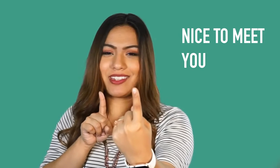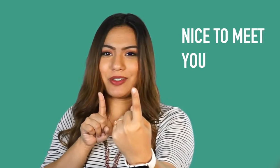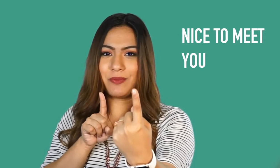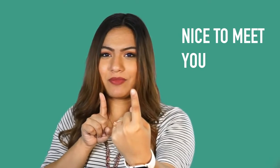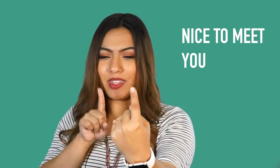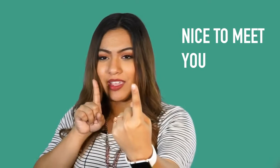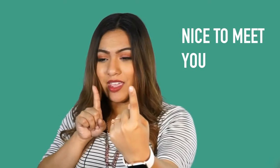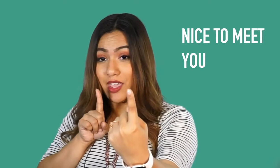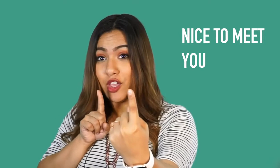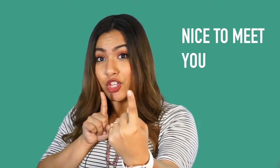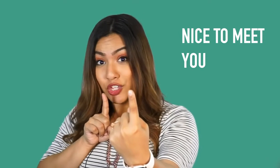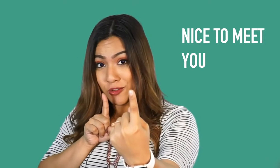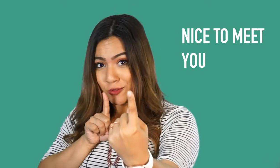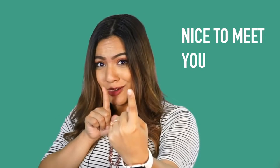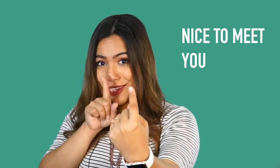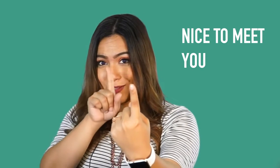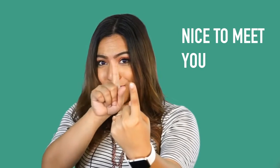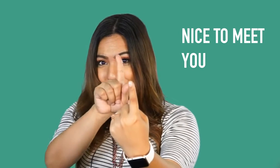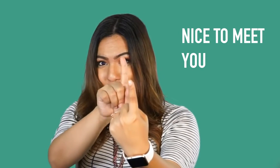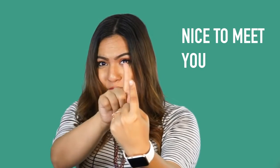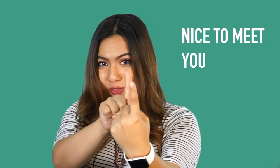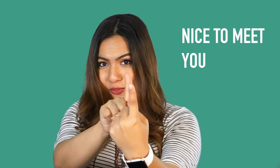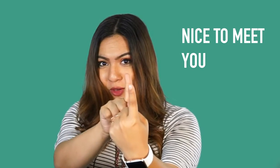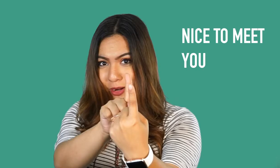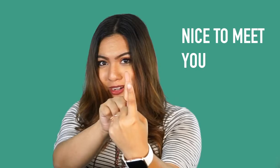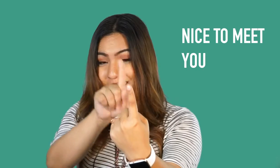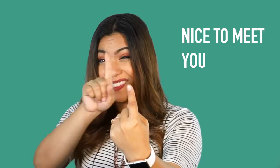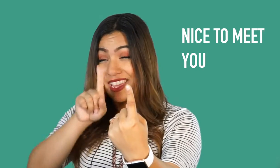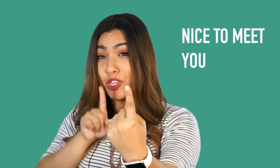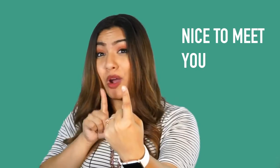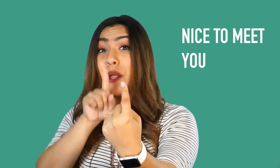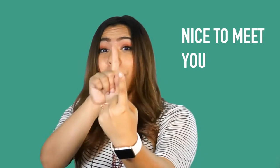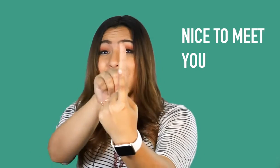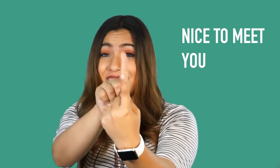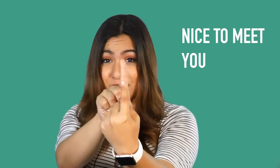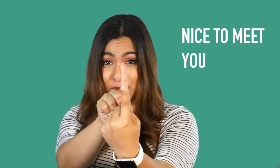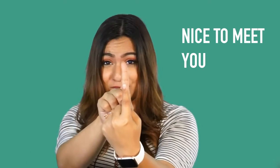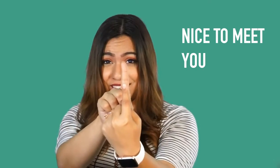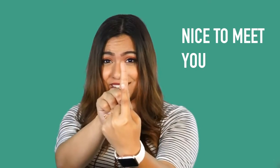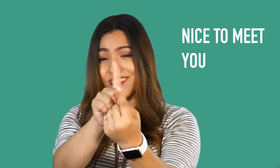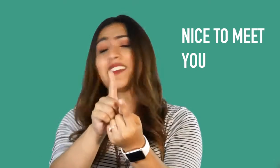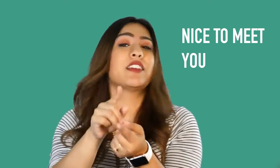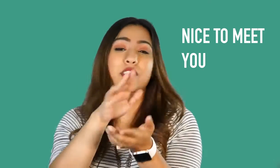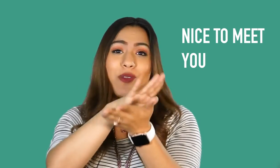to. You is going to move forward like you are meeting the person. So